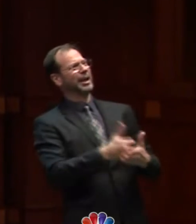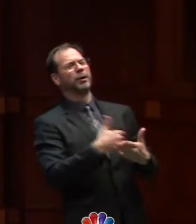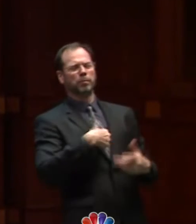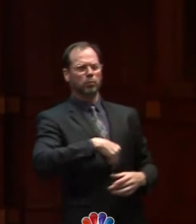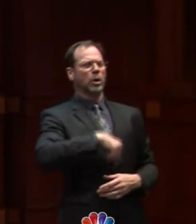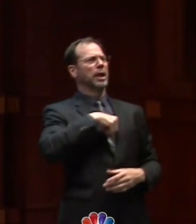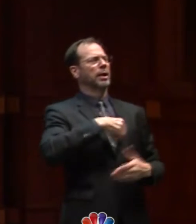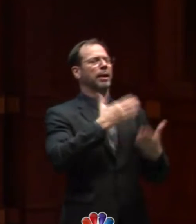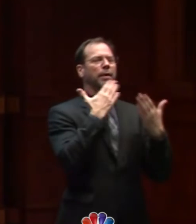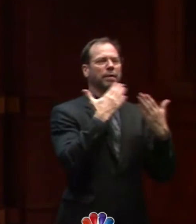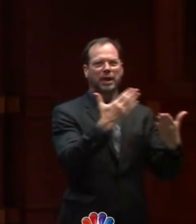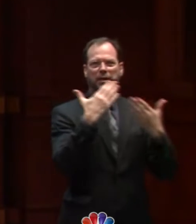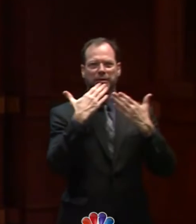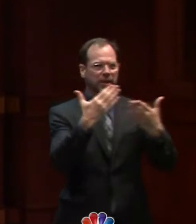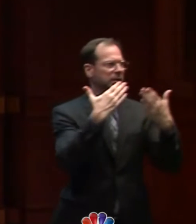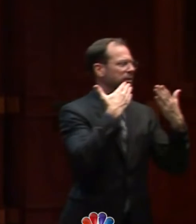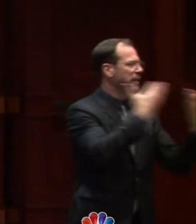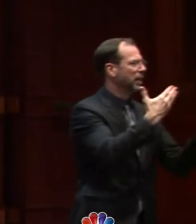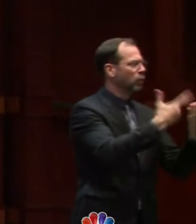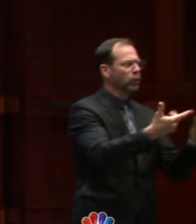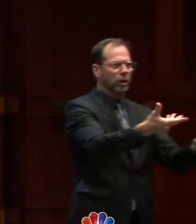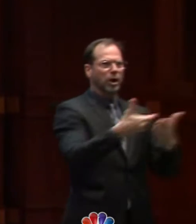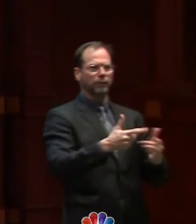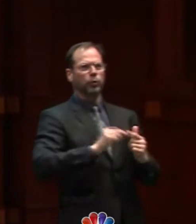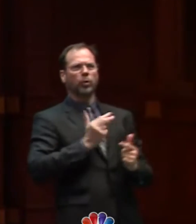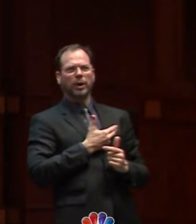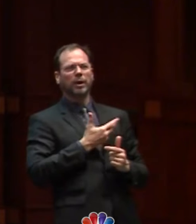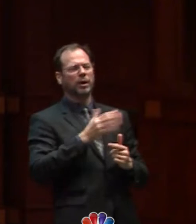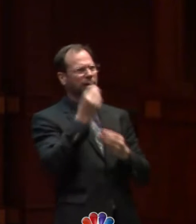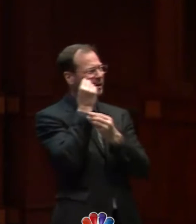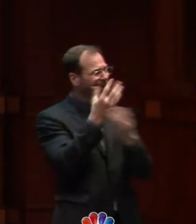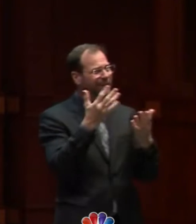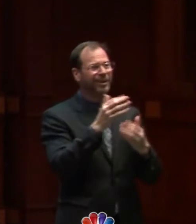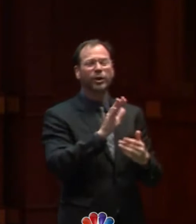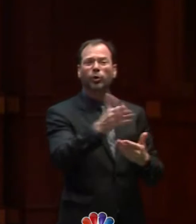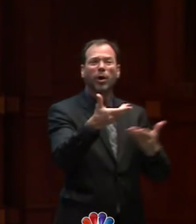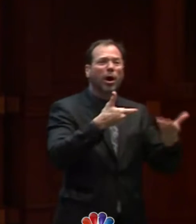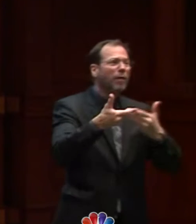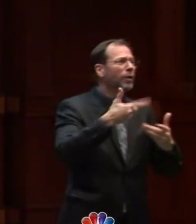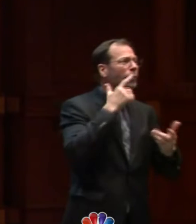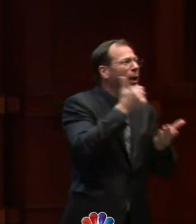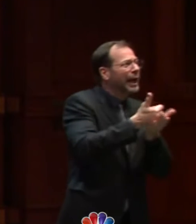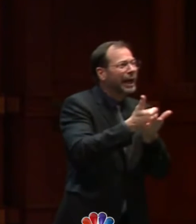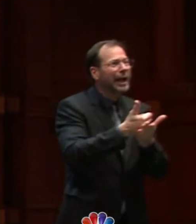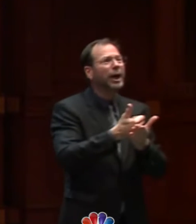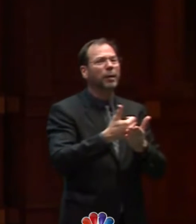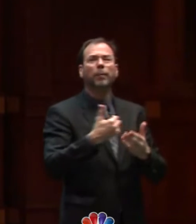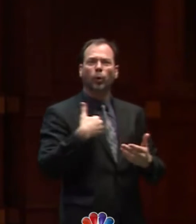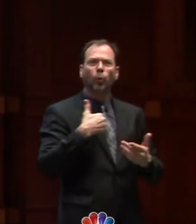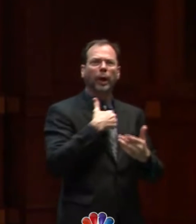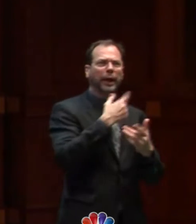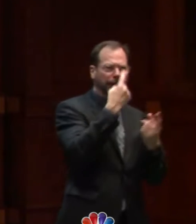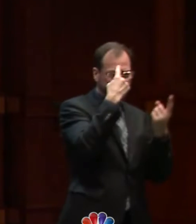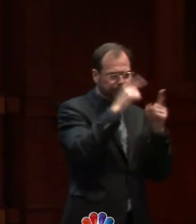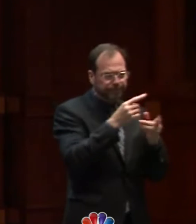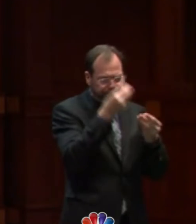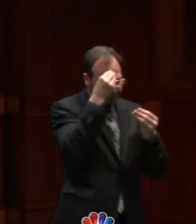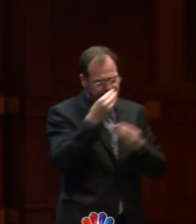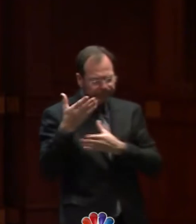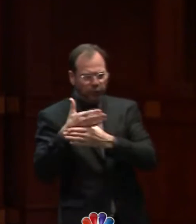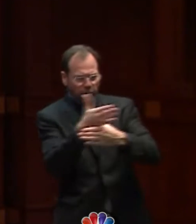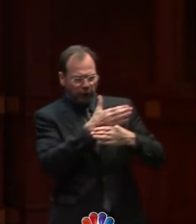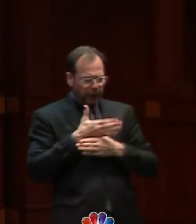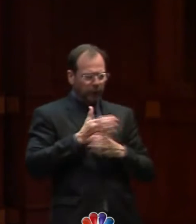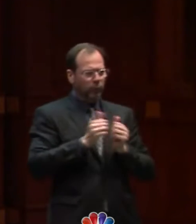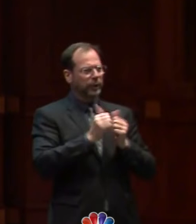proud and so grateful for everything that is being offered up. And please know that your offers of help are being coordinated within